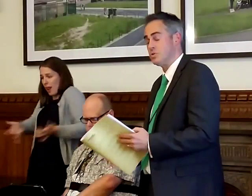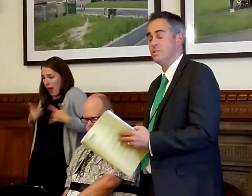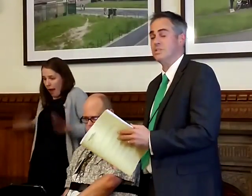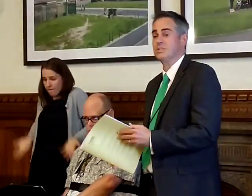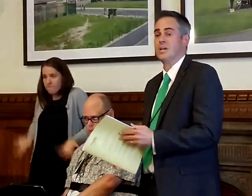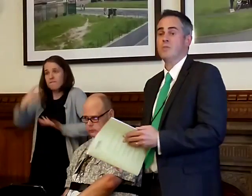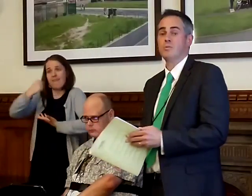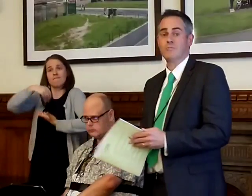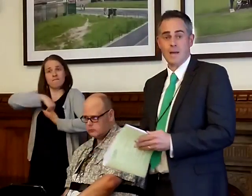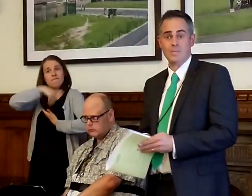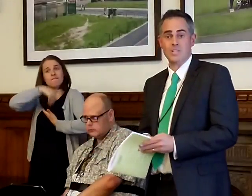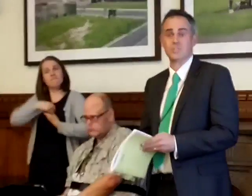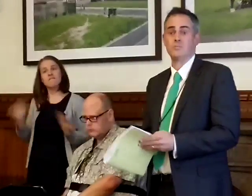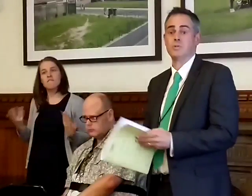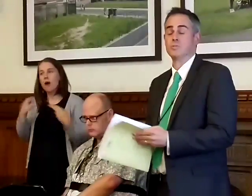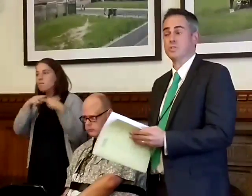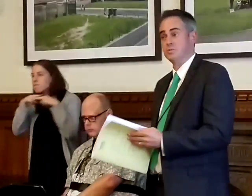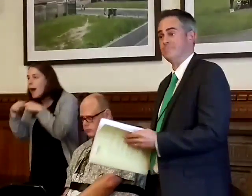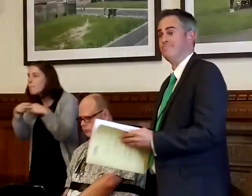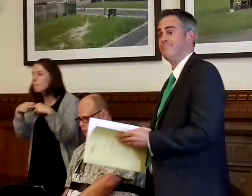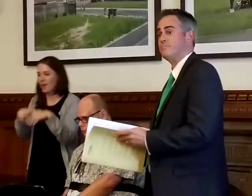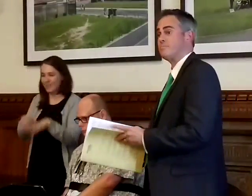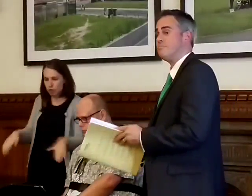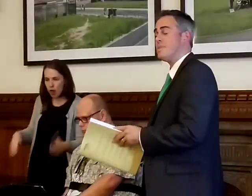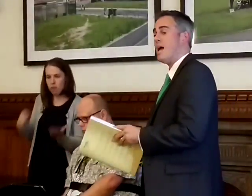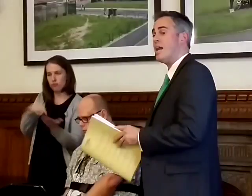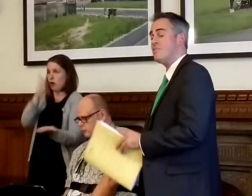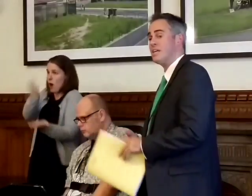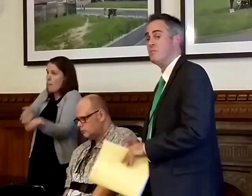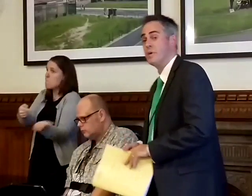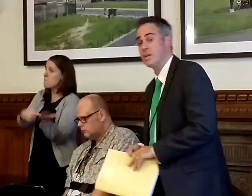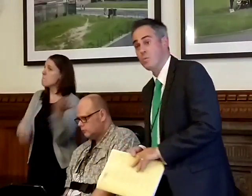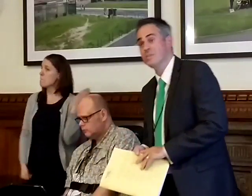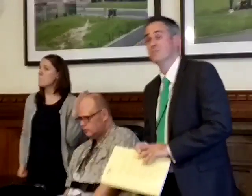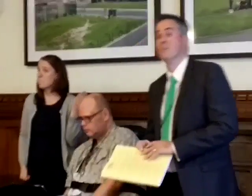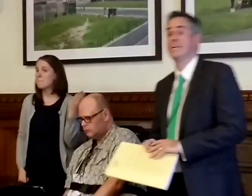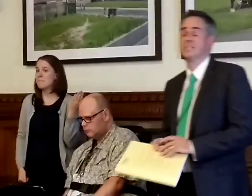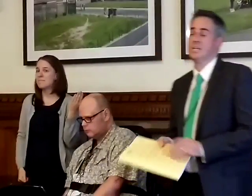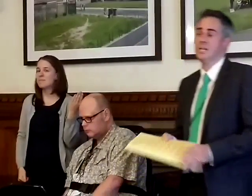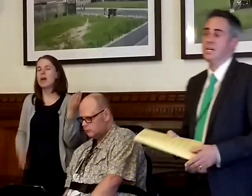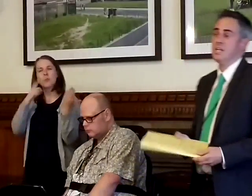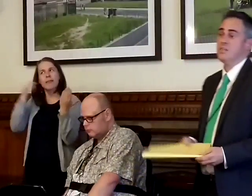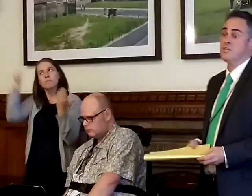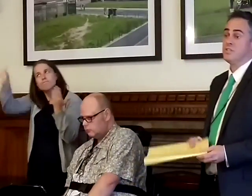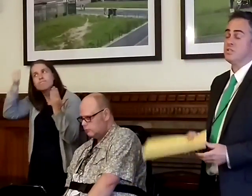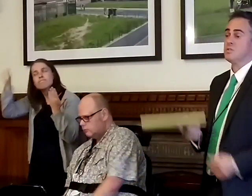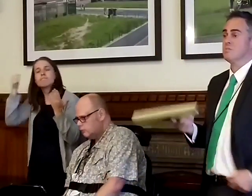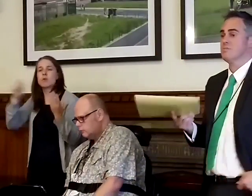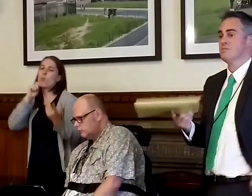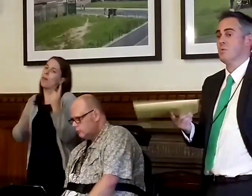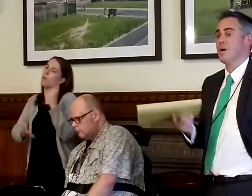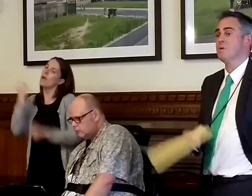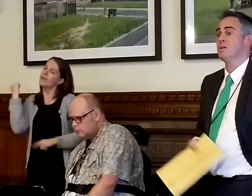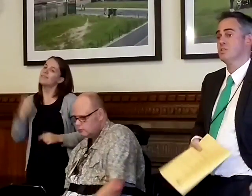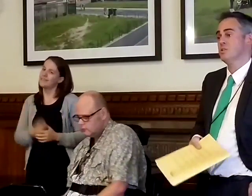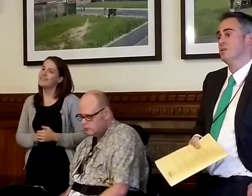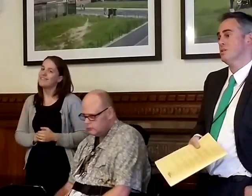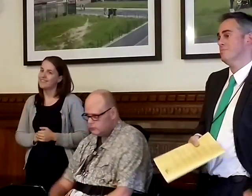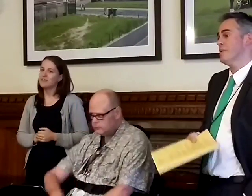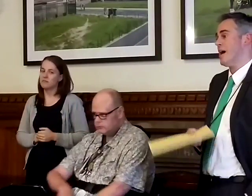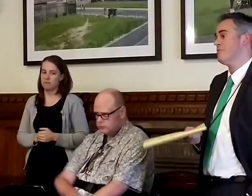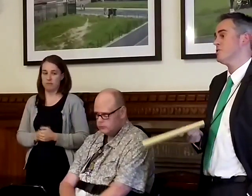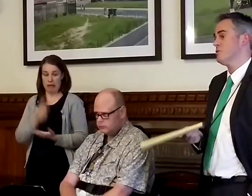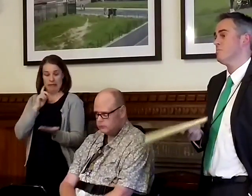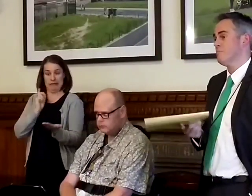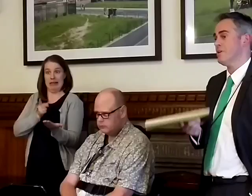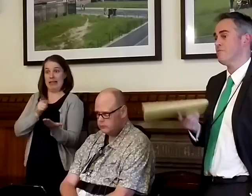lives, real stories, real families, real children. And I think if we're gonna win this fight, this is the way we're going to do